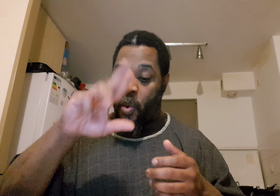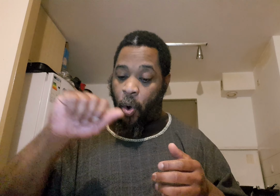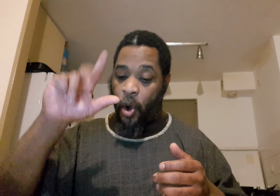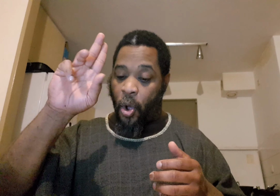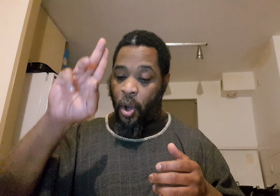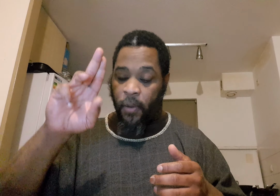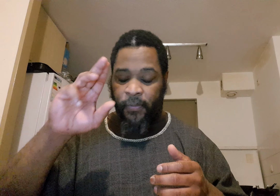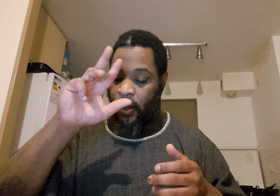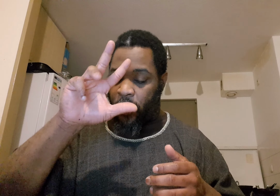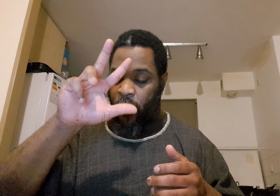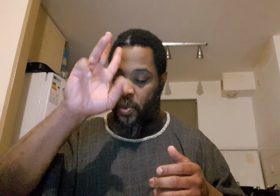water.